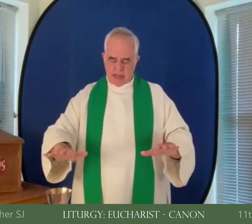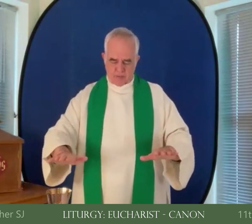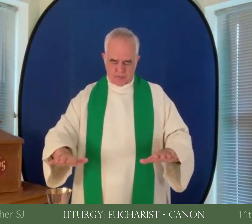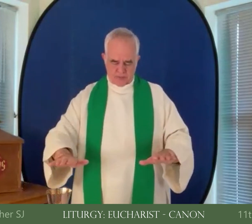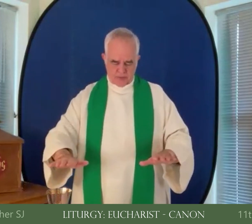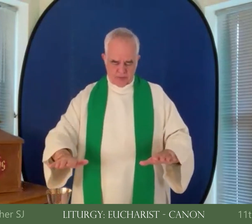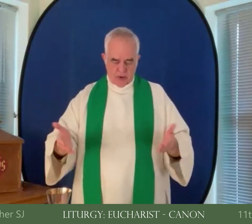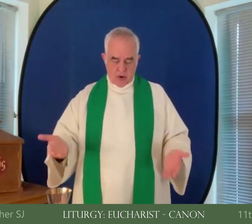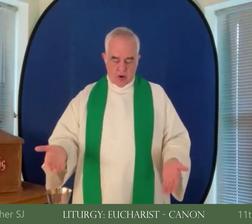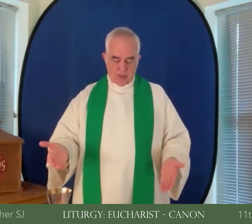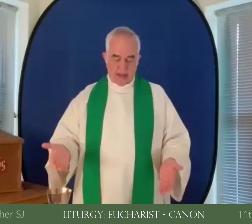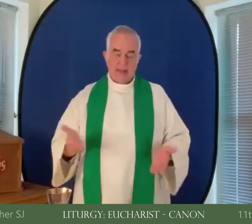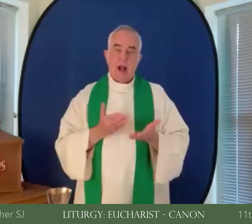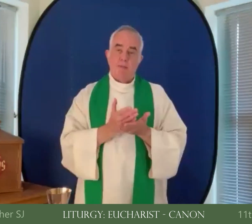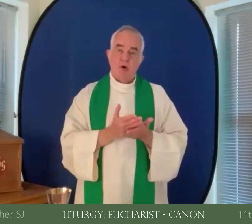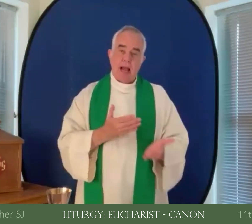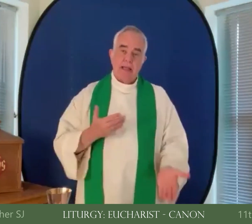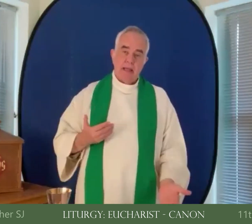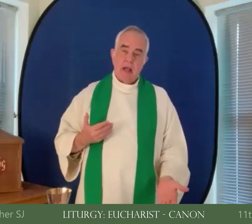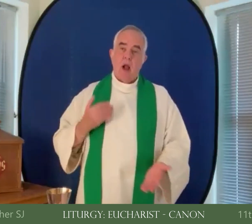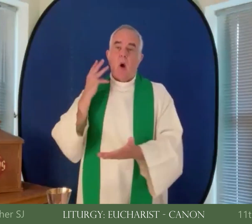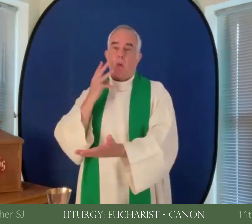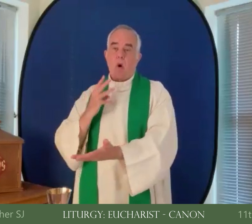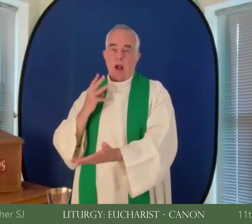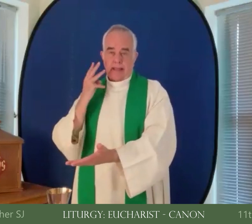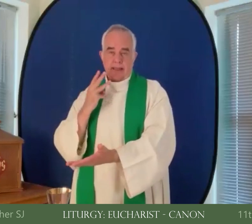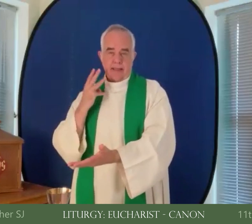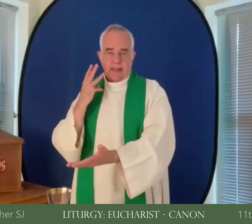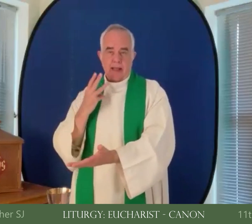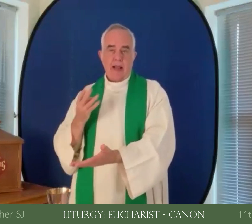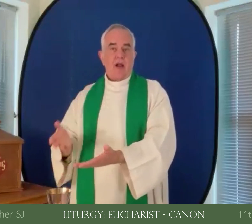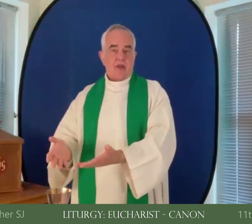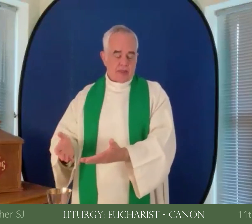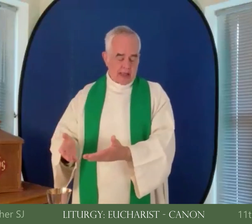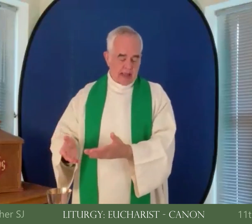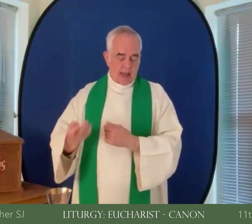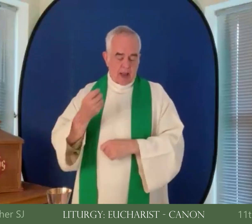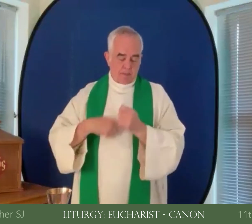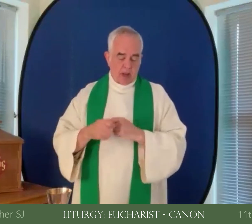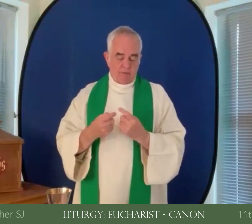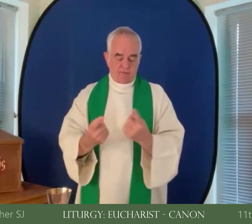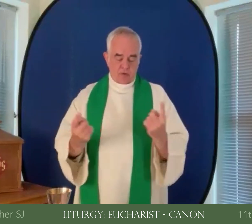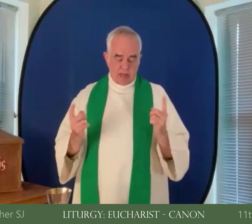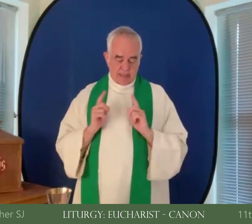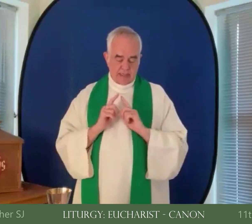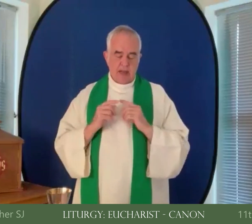down on this flag of wine, that thou become for us